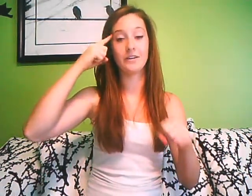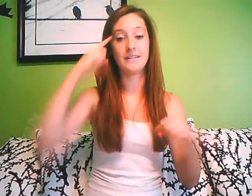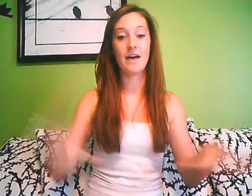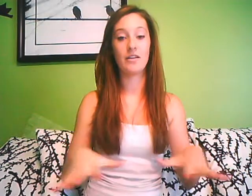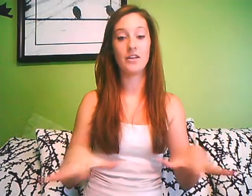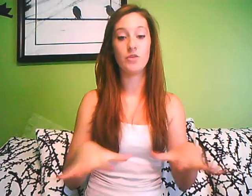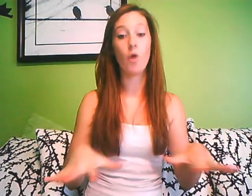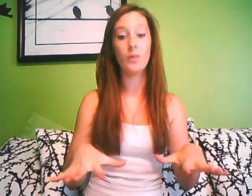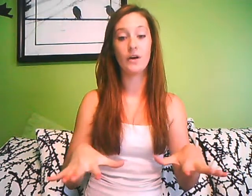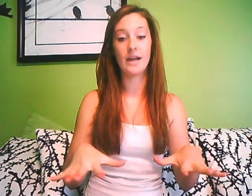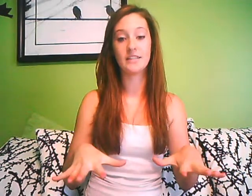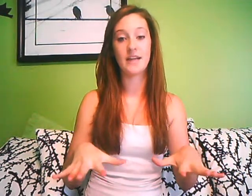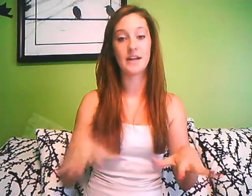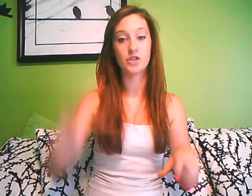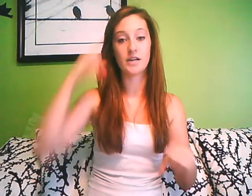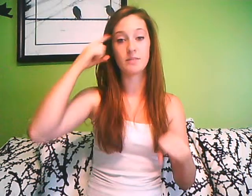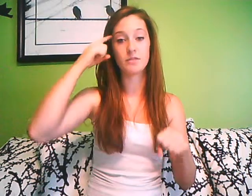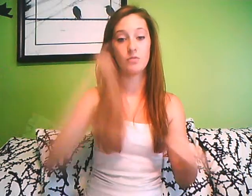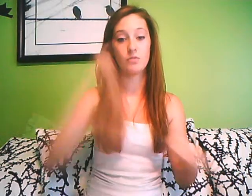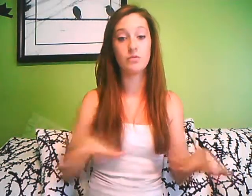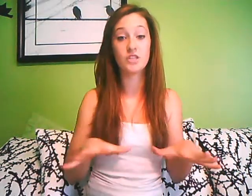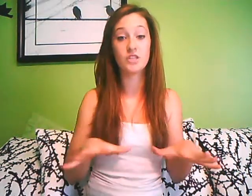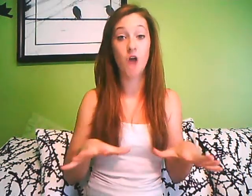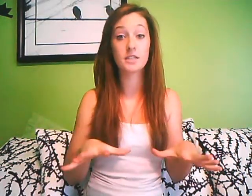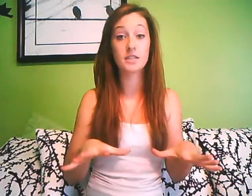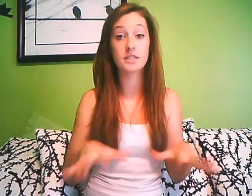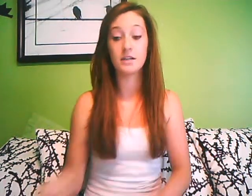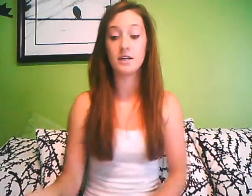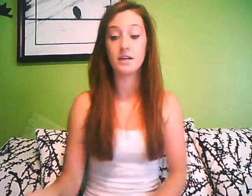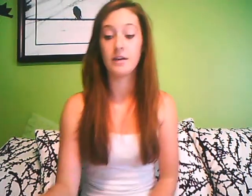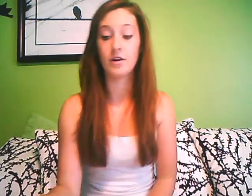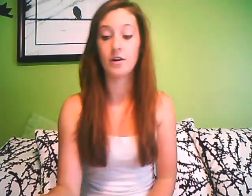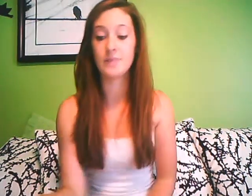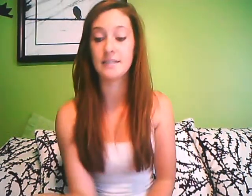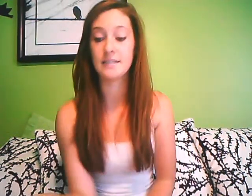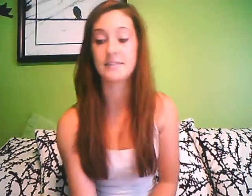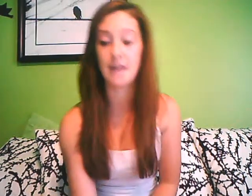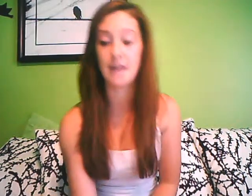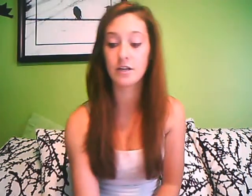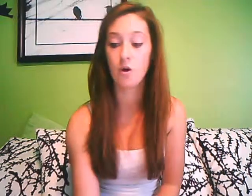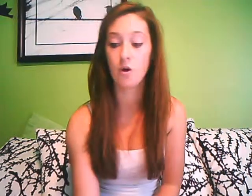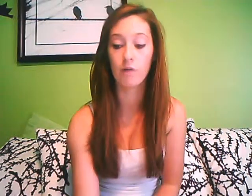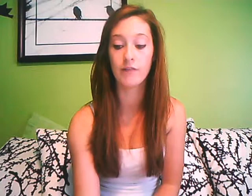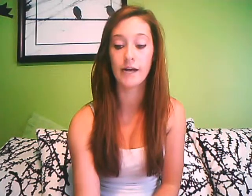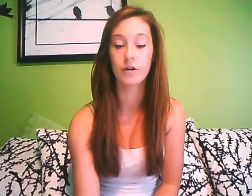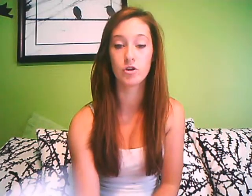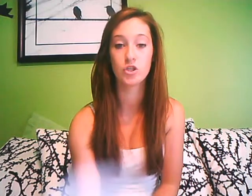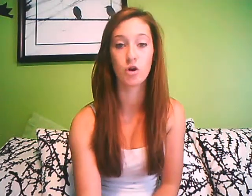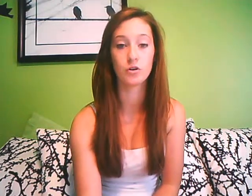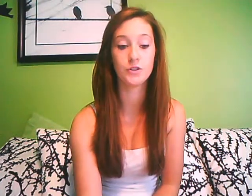down and then you open your hands and kind of shake them. So shocked. It also means astounded, horrified, or startled.